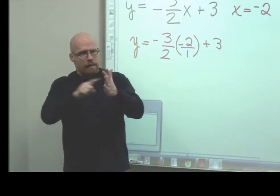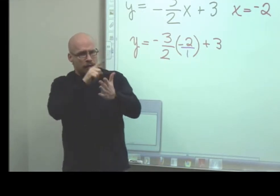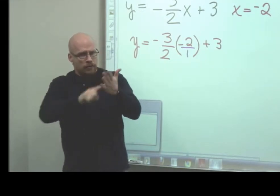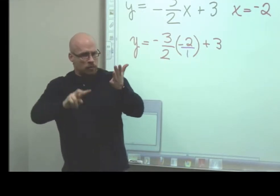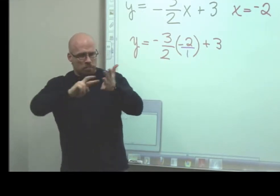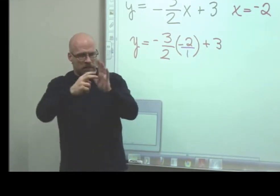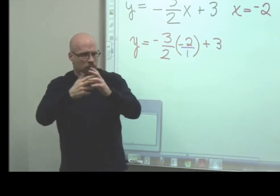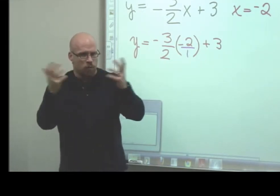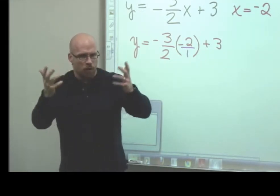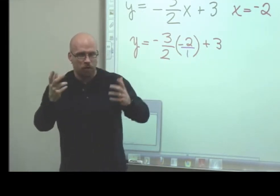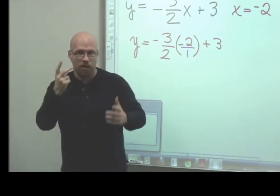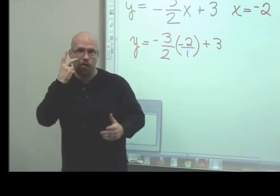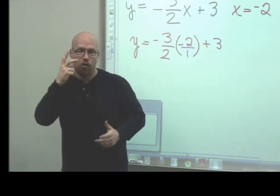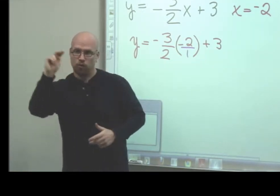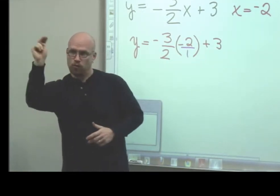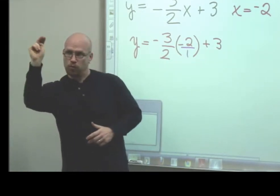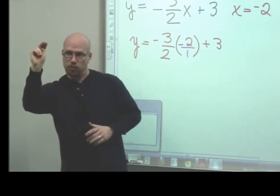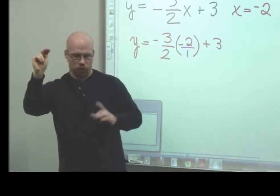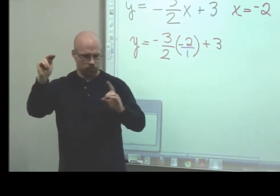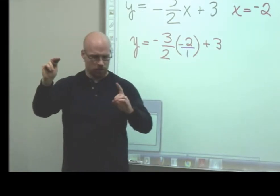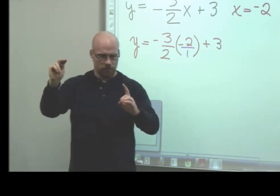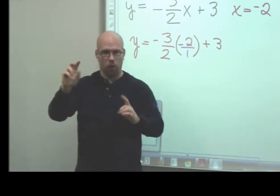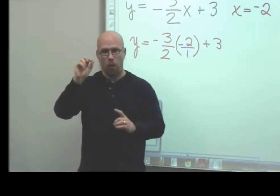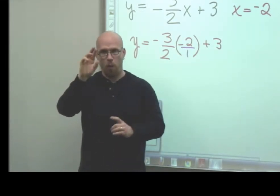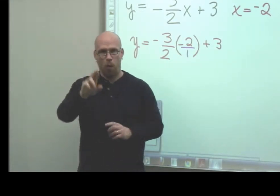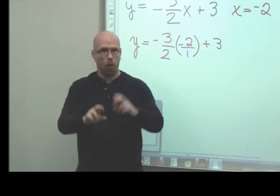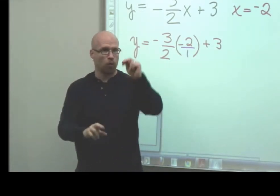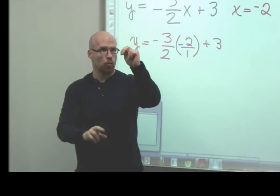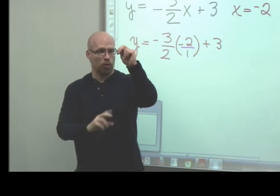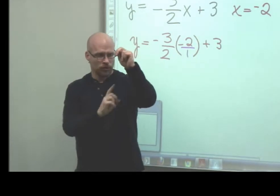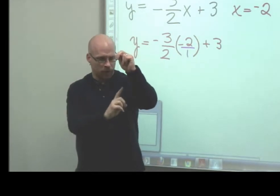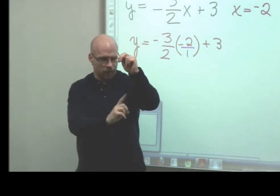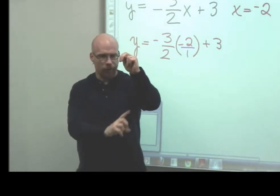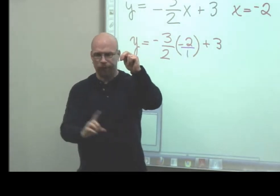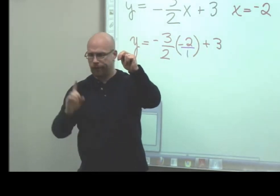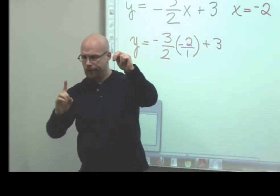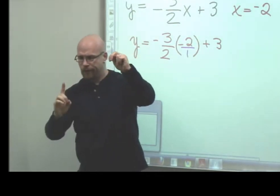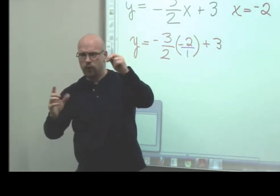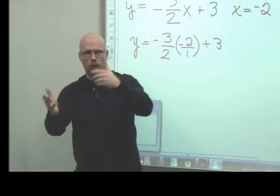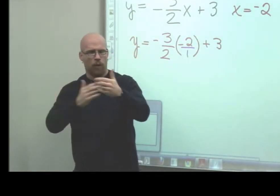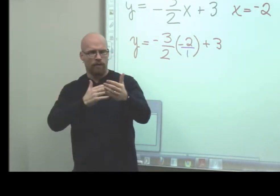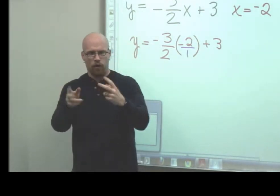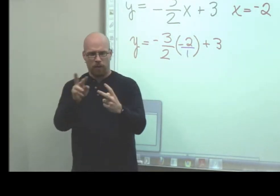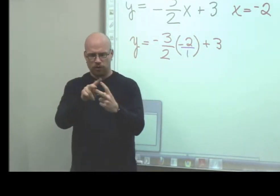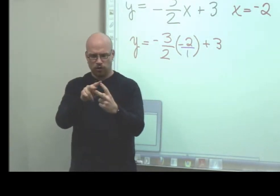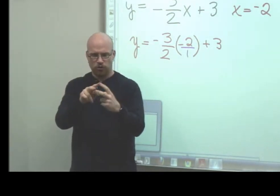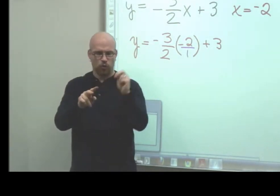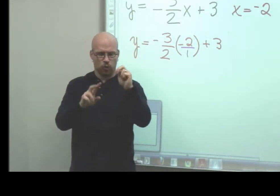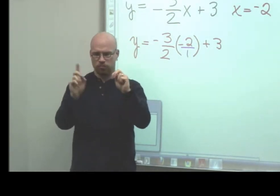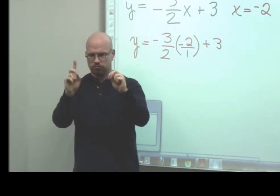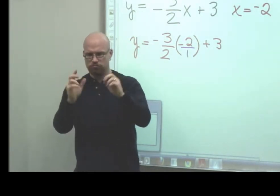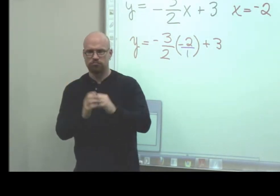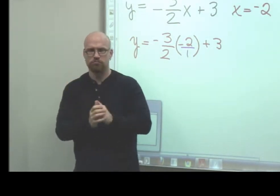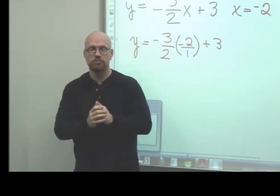cancel, and if that's the case, when you cancel, you can look at the numerator or denominator and in